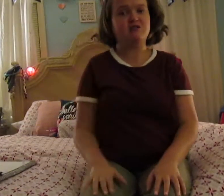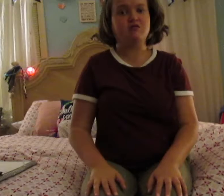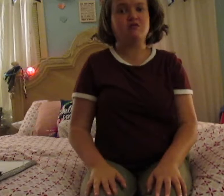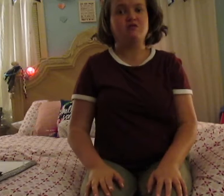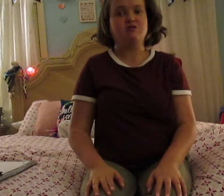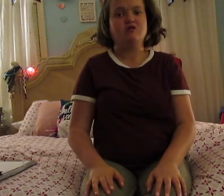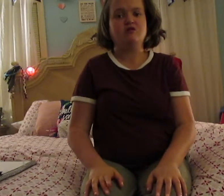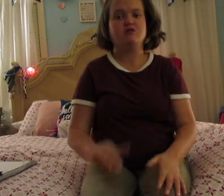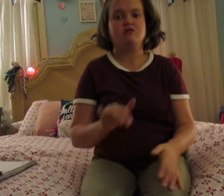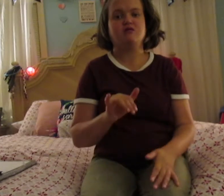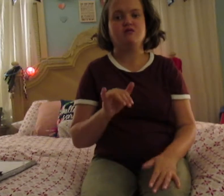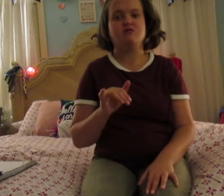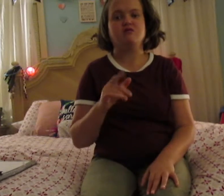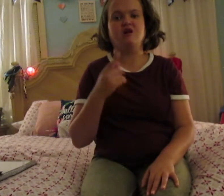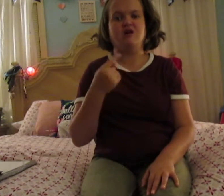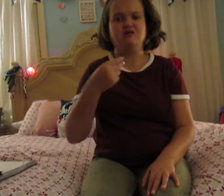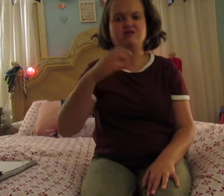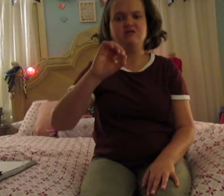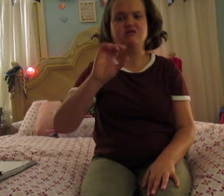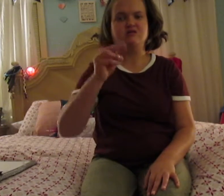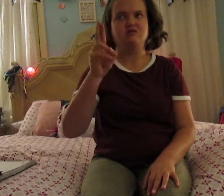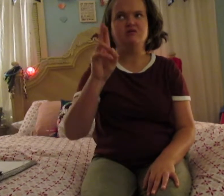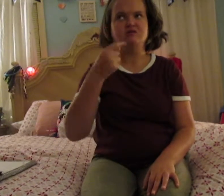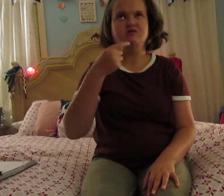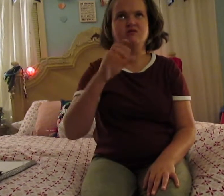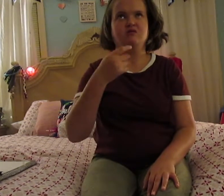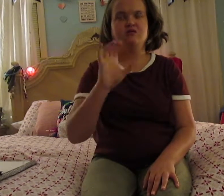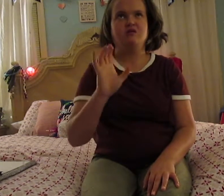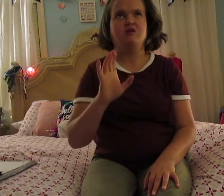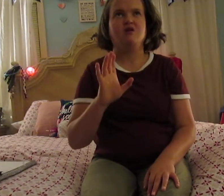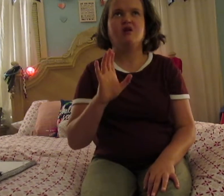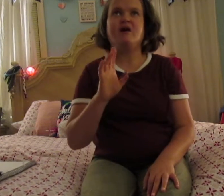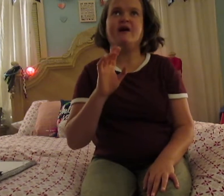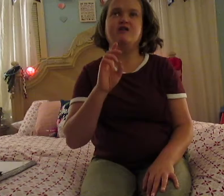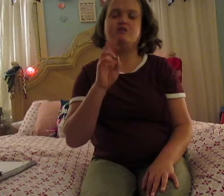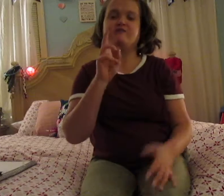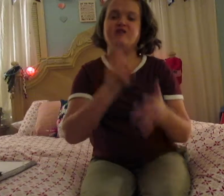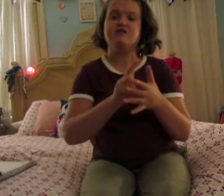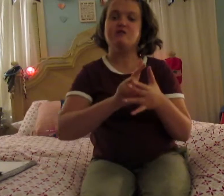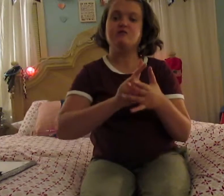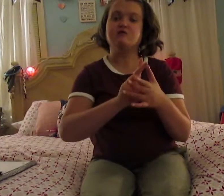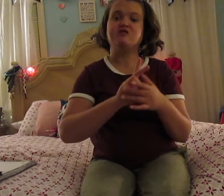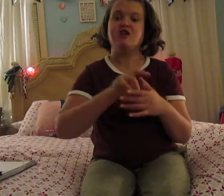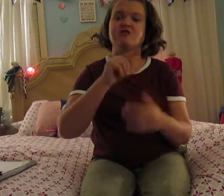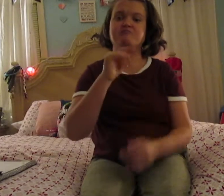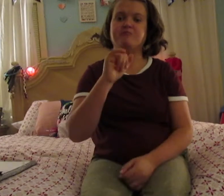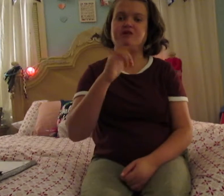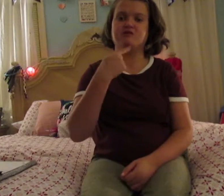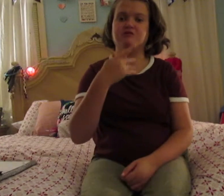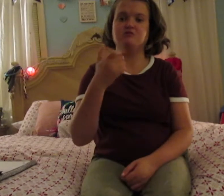thought I feel hate myself